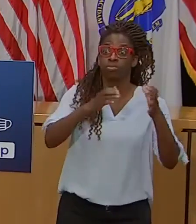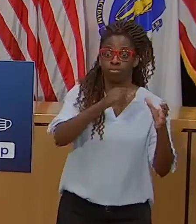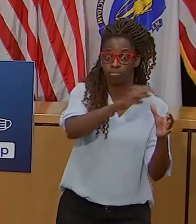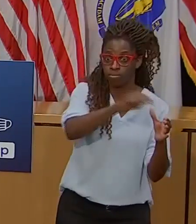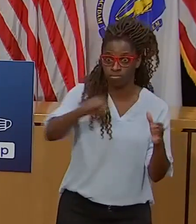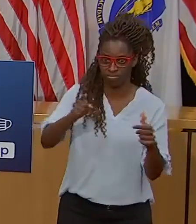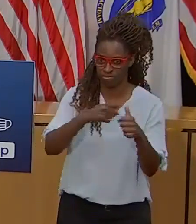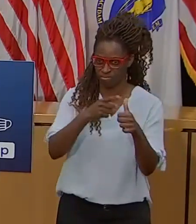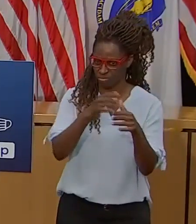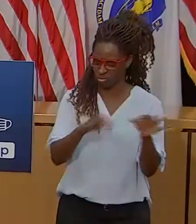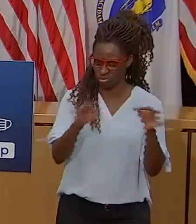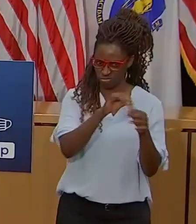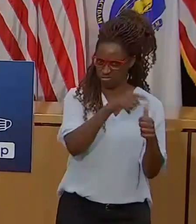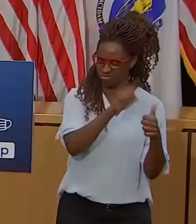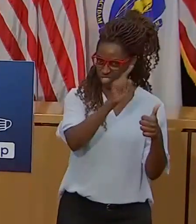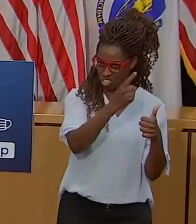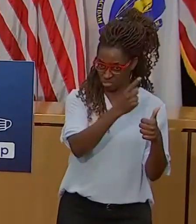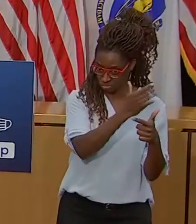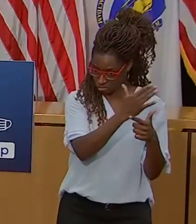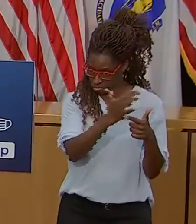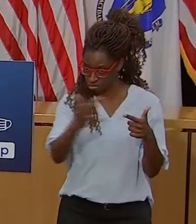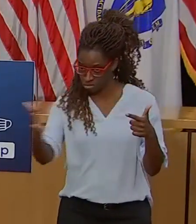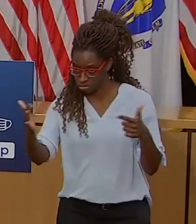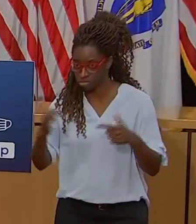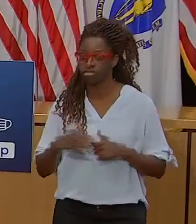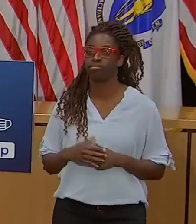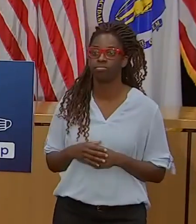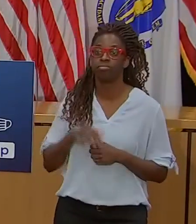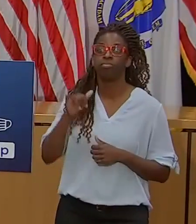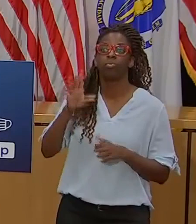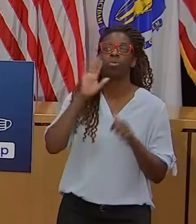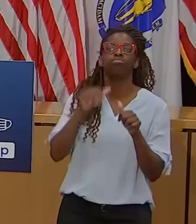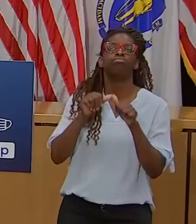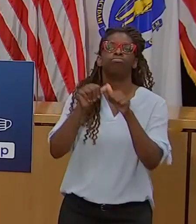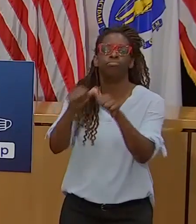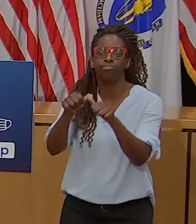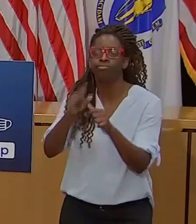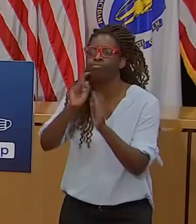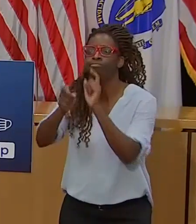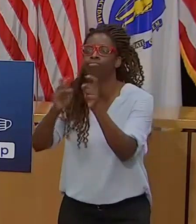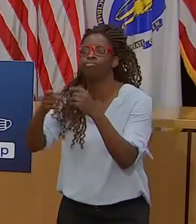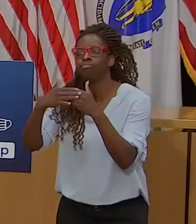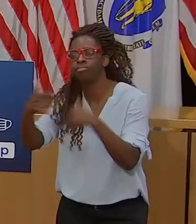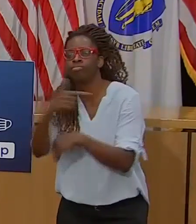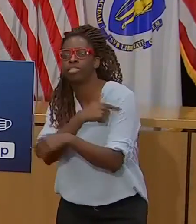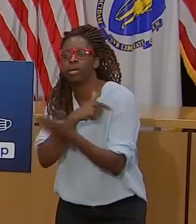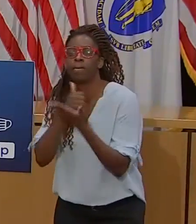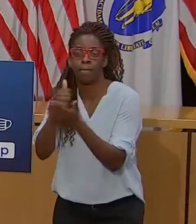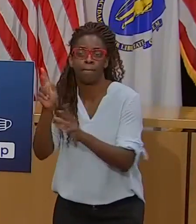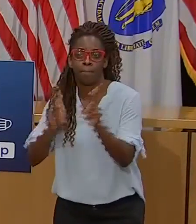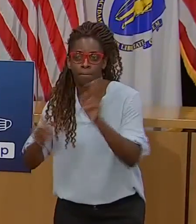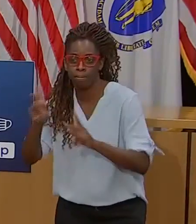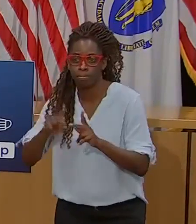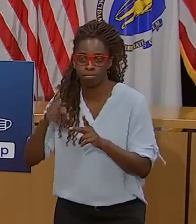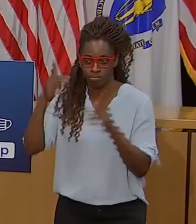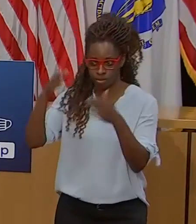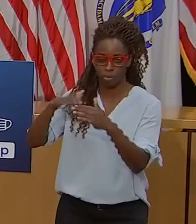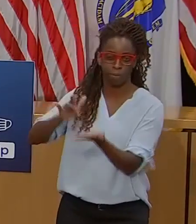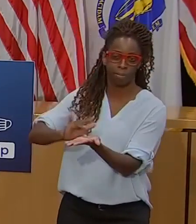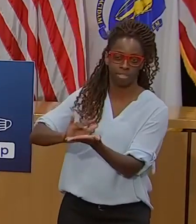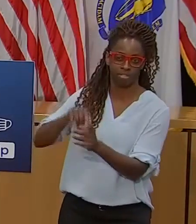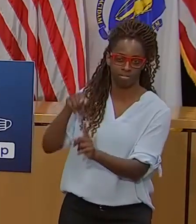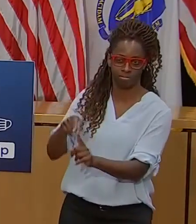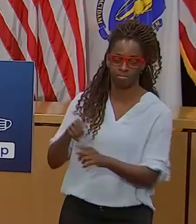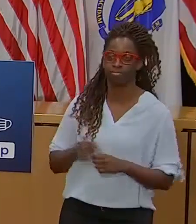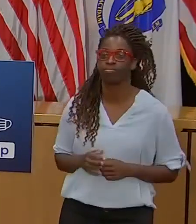from exposure and ensure that they can continue to provide healthcare to others safely. Then vaccines will be distributed